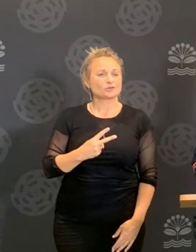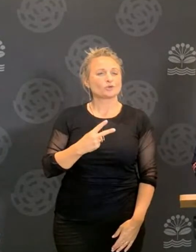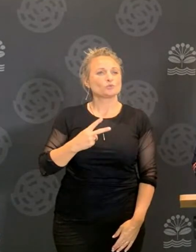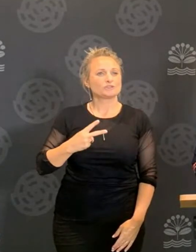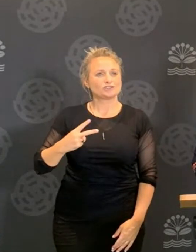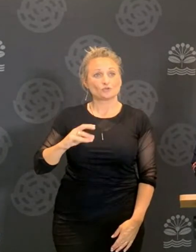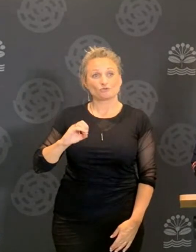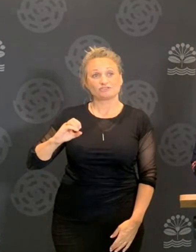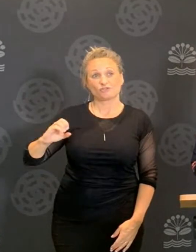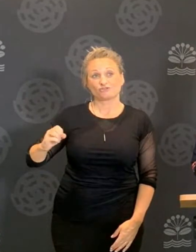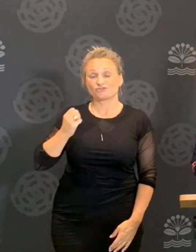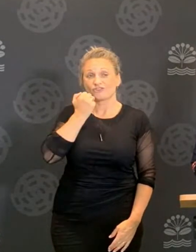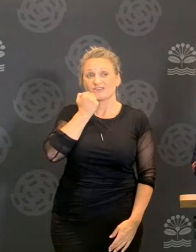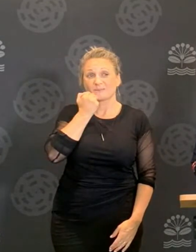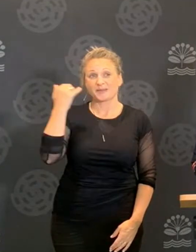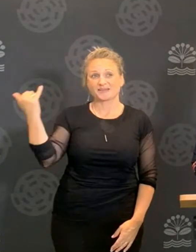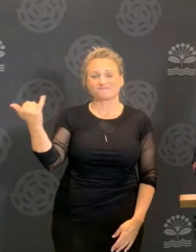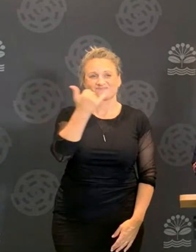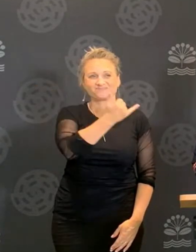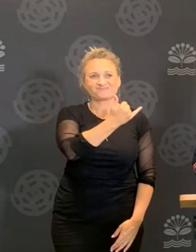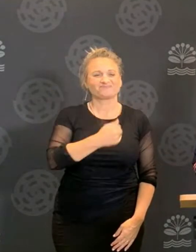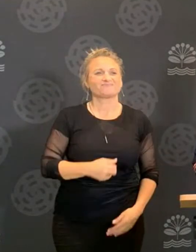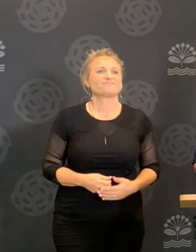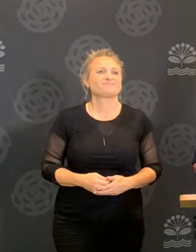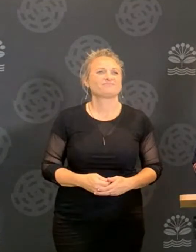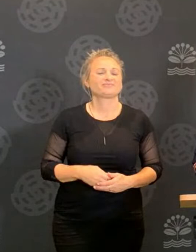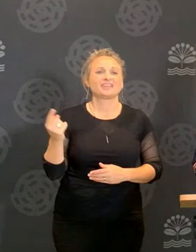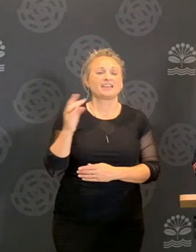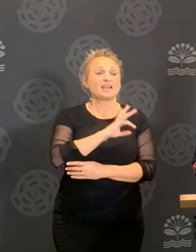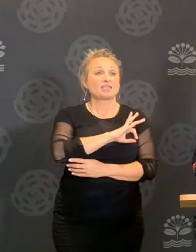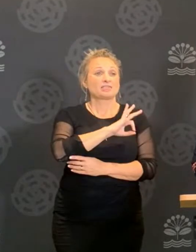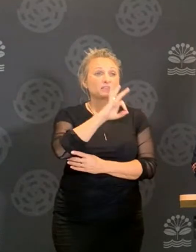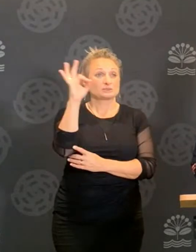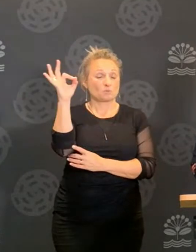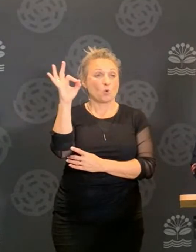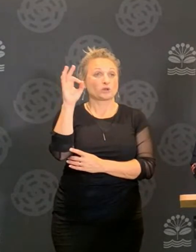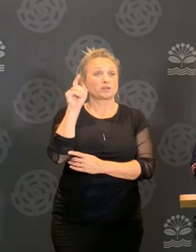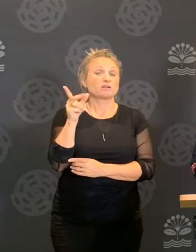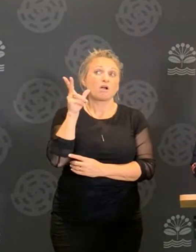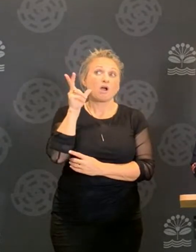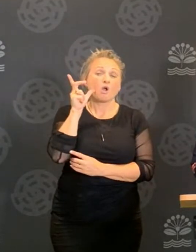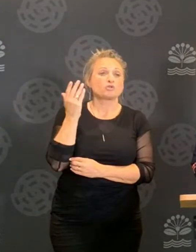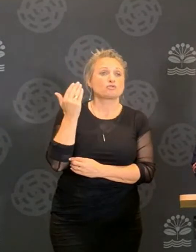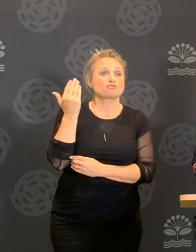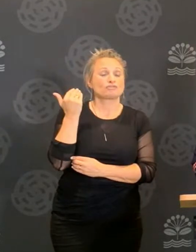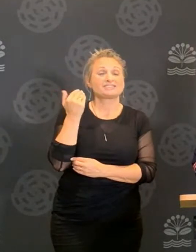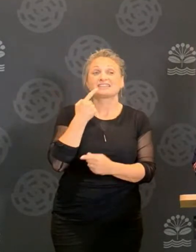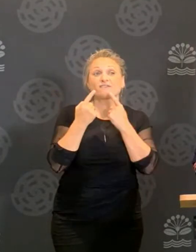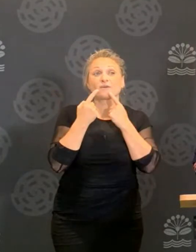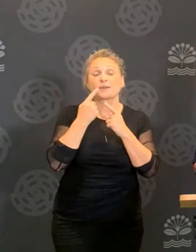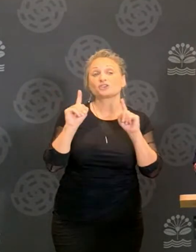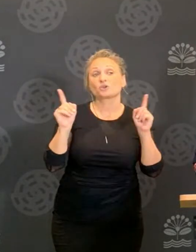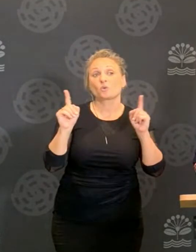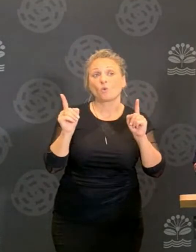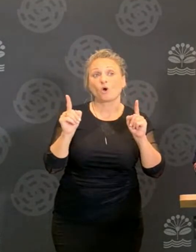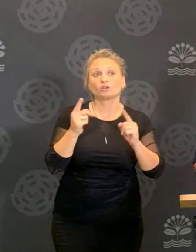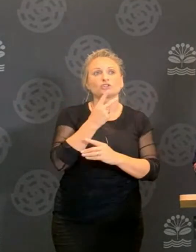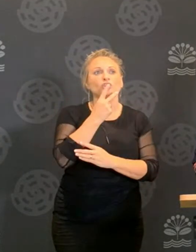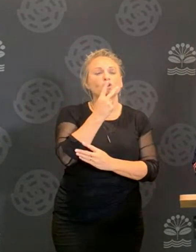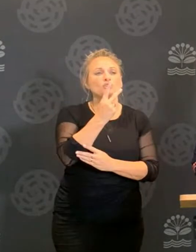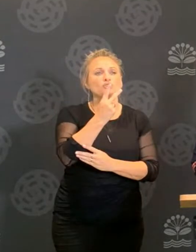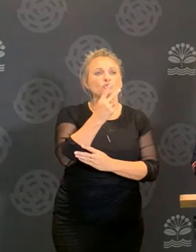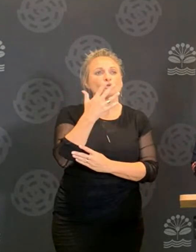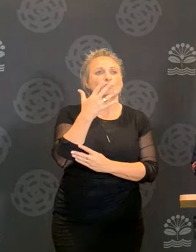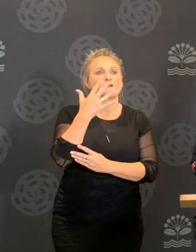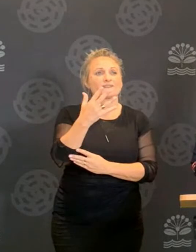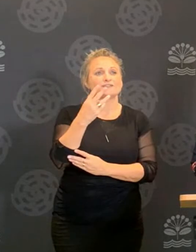22 00 number. As of this morning, as I came down, the latest information was that we have 253 red